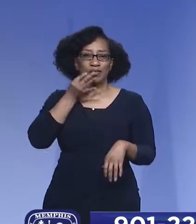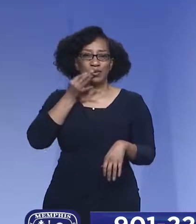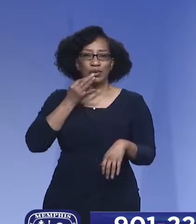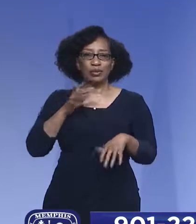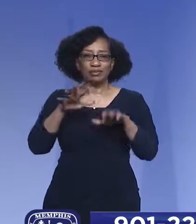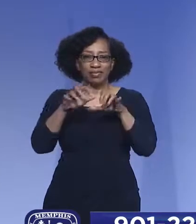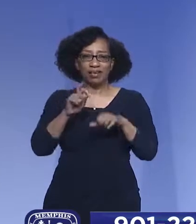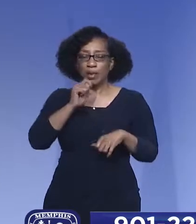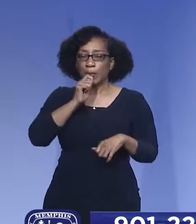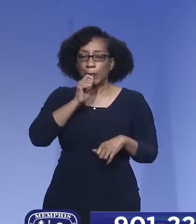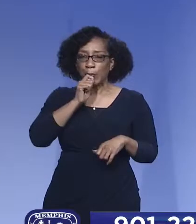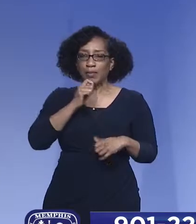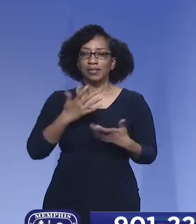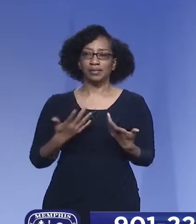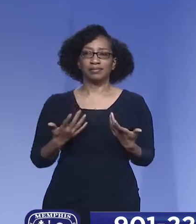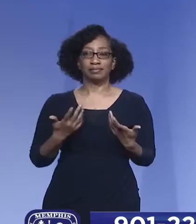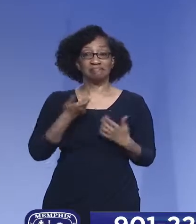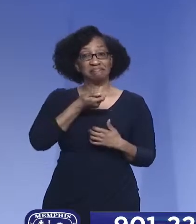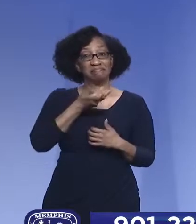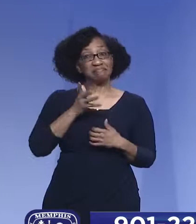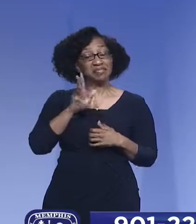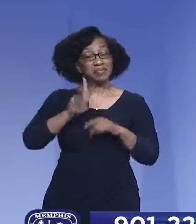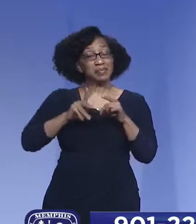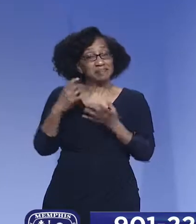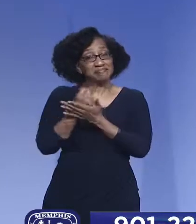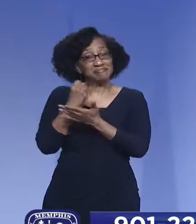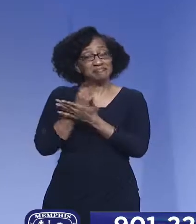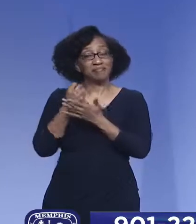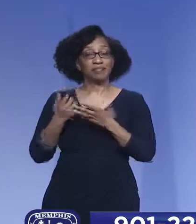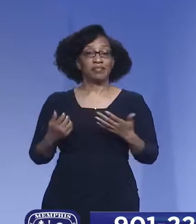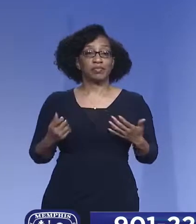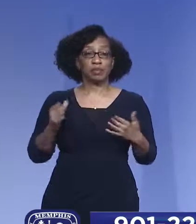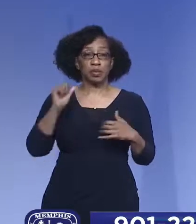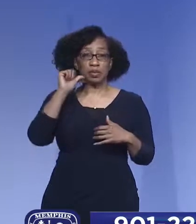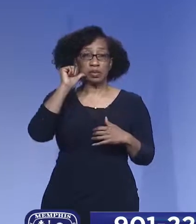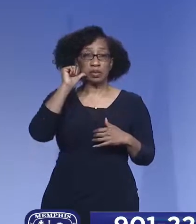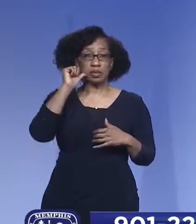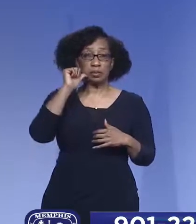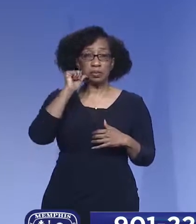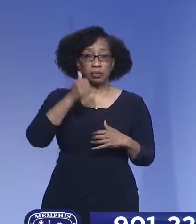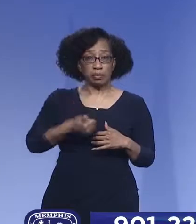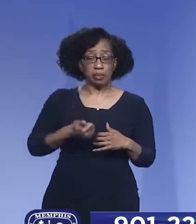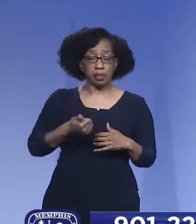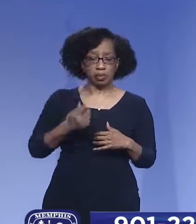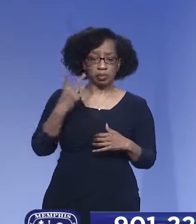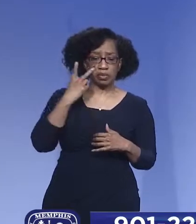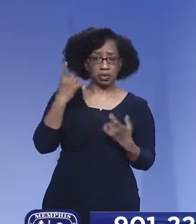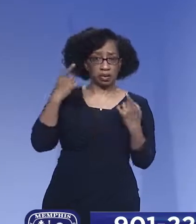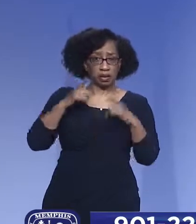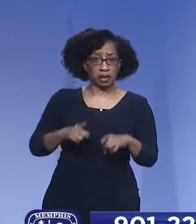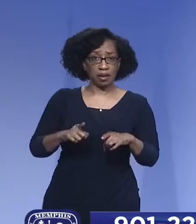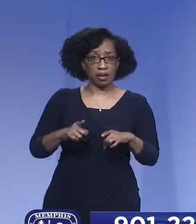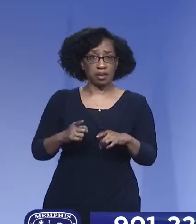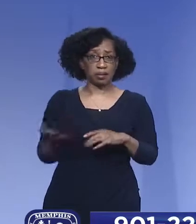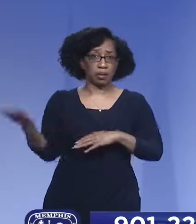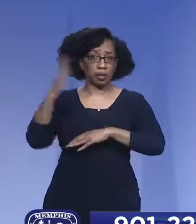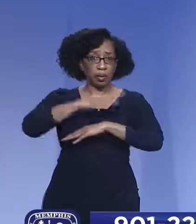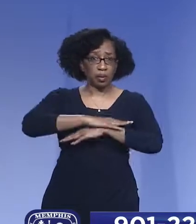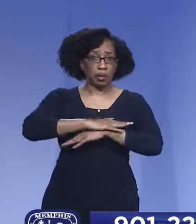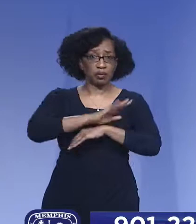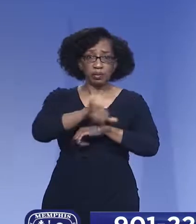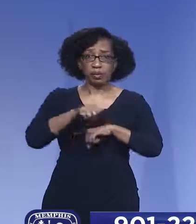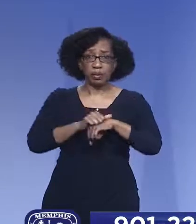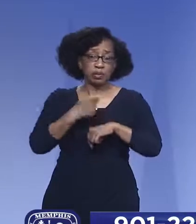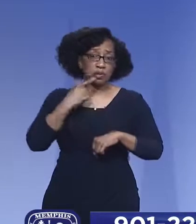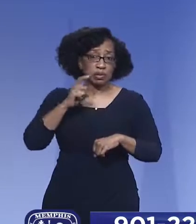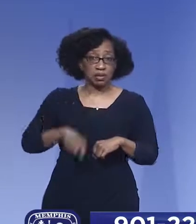If it's successful tomorrow, we may actually look to expanding the Wide Open Wednesday to the rest of the week, but we'll take a look at the data tomorrow and see